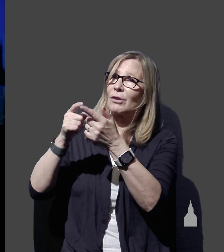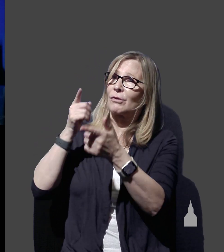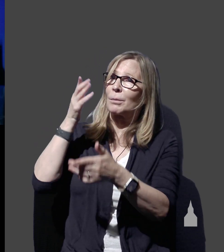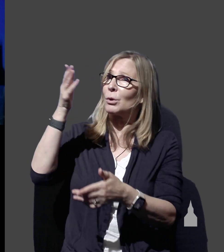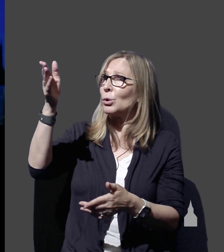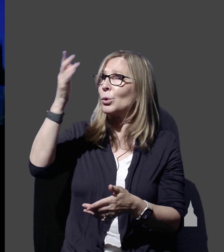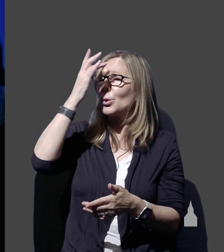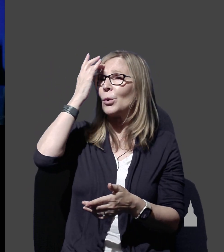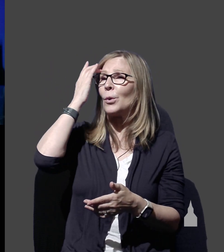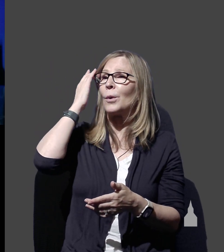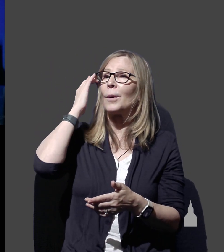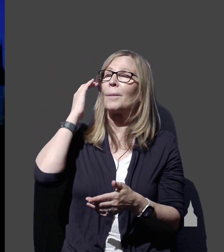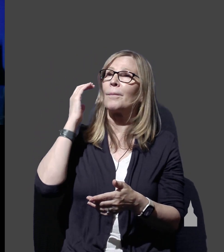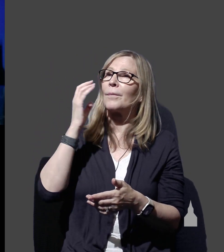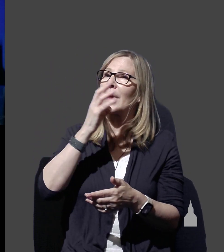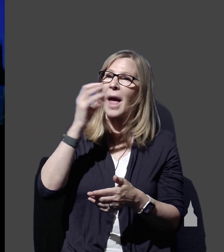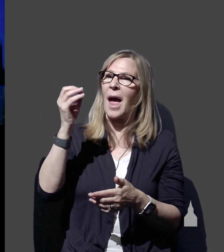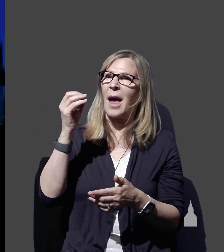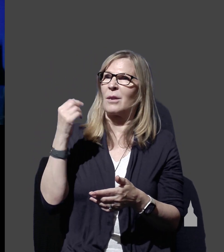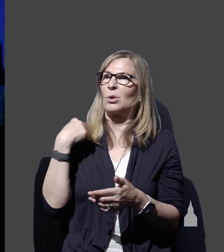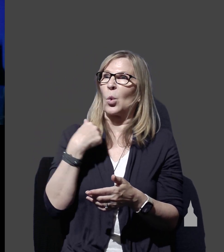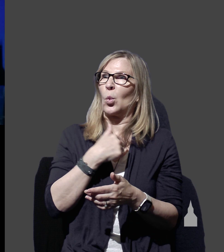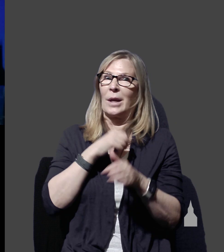And Lord, so that we can repent and change.